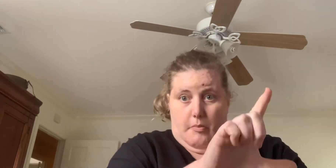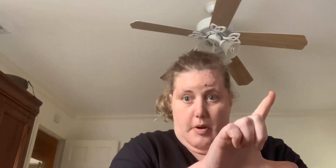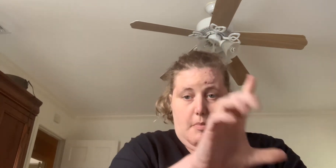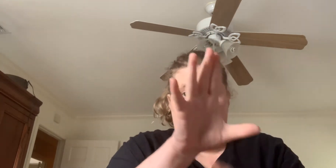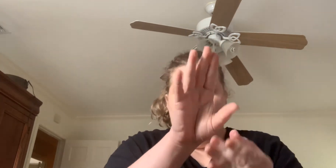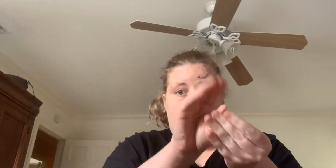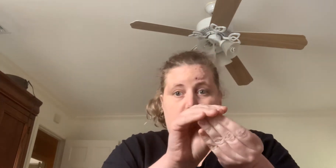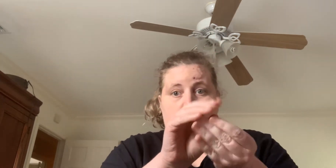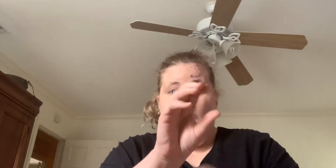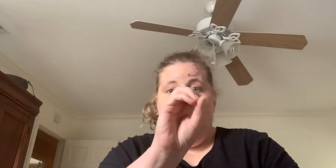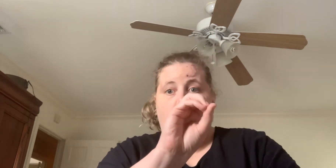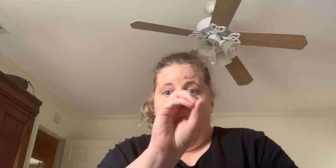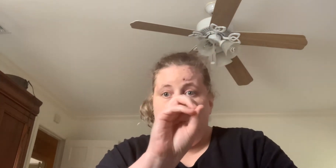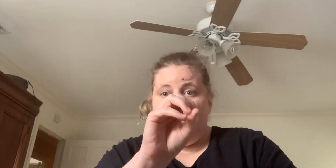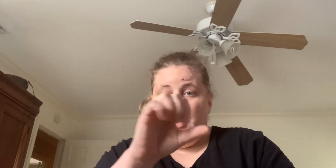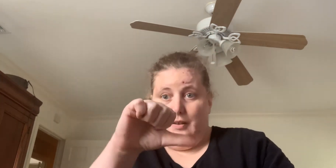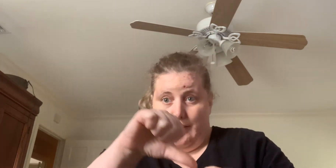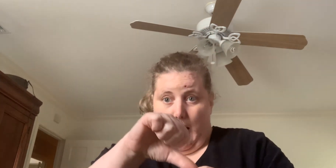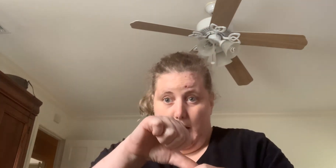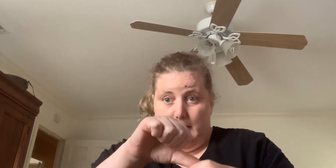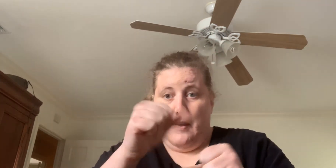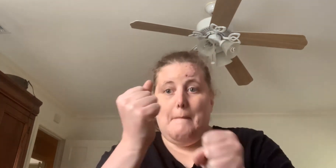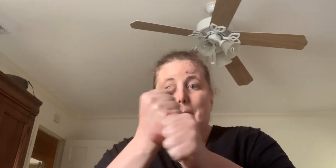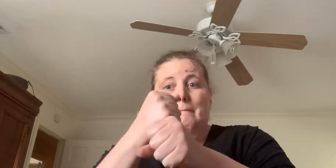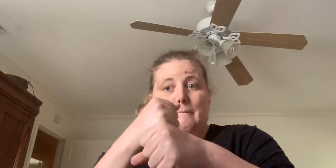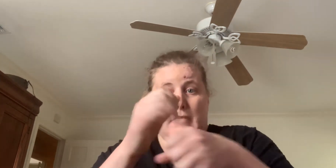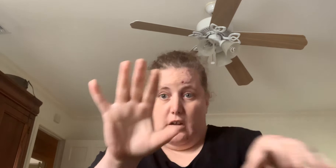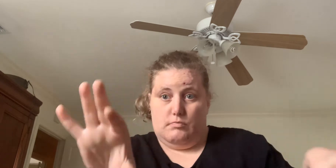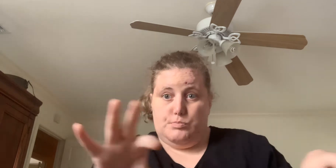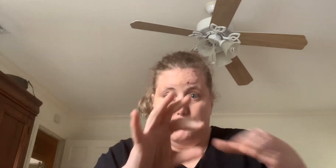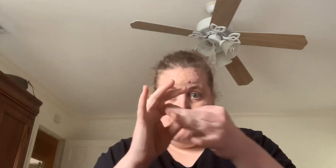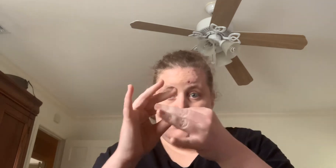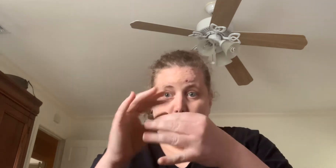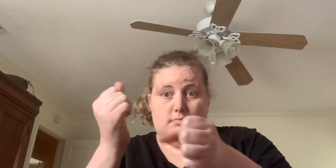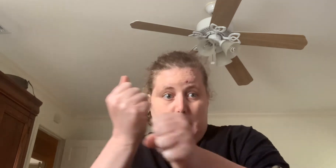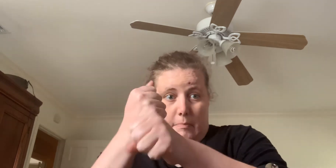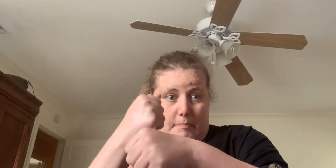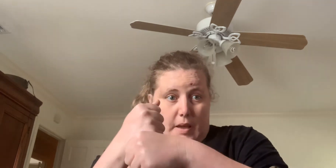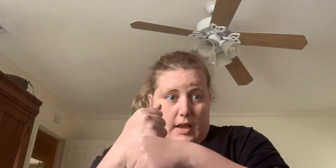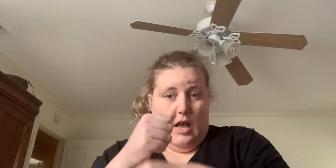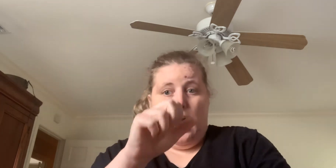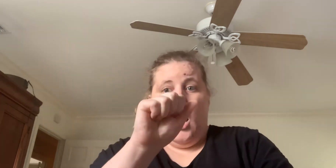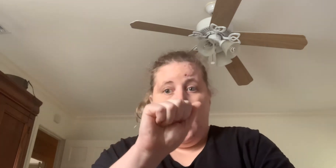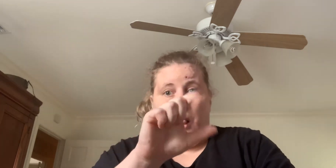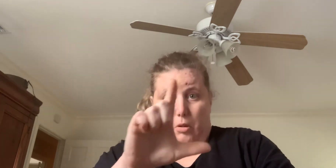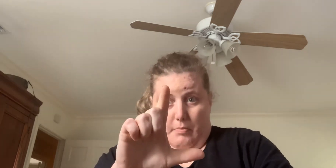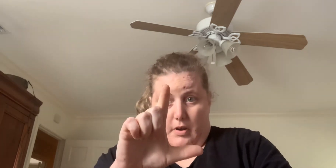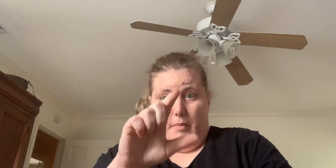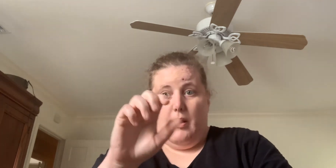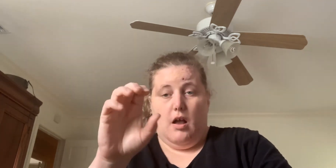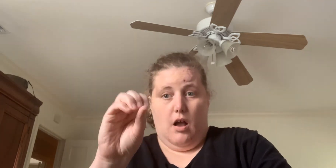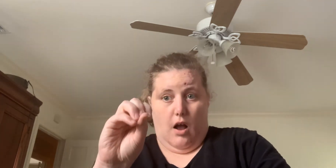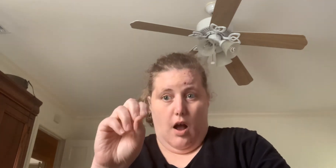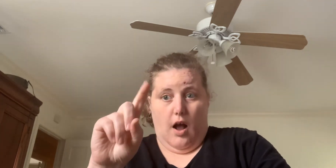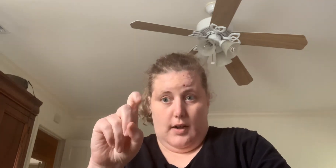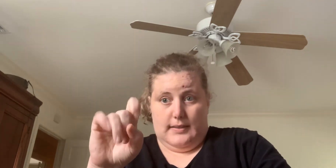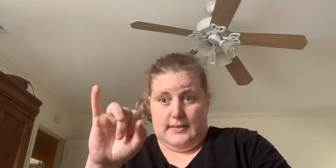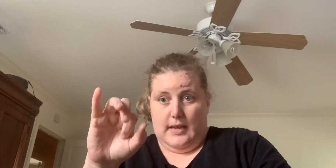forms aluminum oxide. So the first thing we want to do is balance our equation, of course. I'm just going to erase that